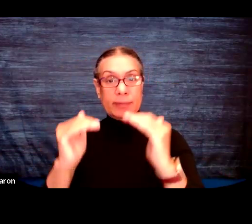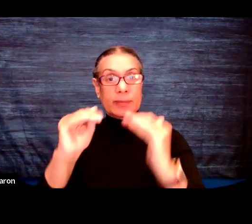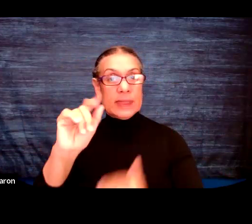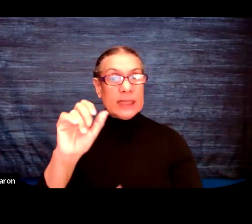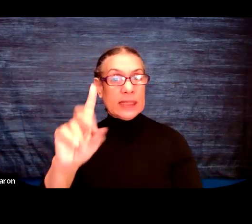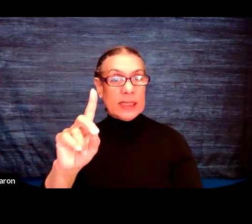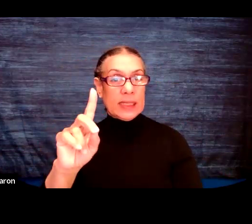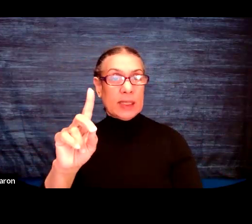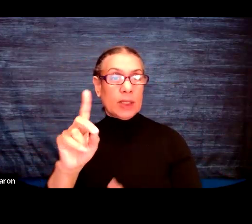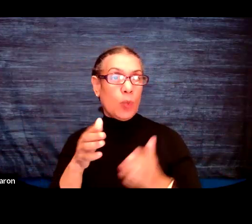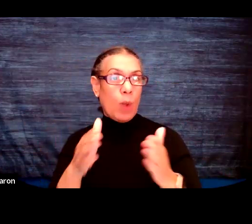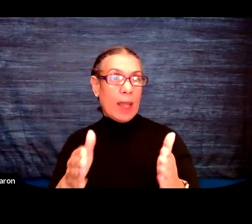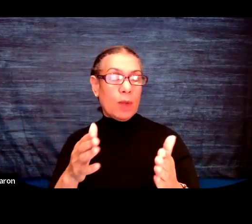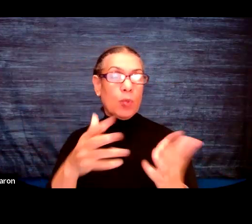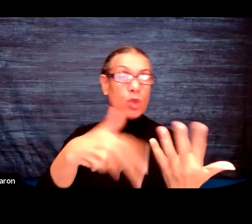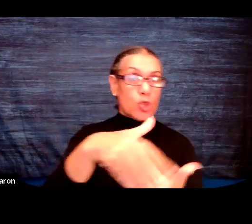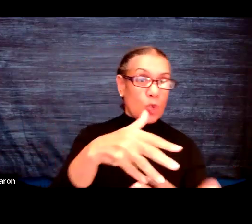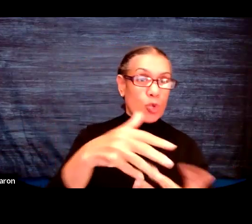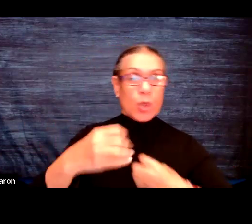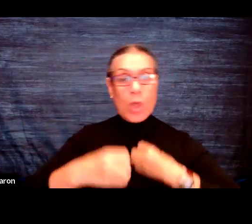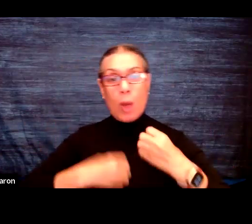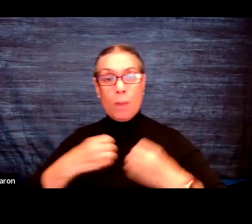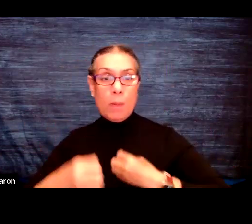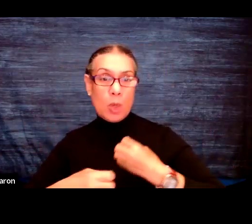social emotional needs of the students.